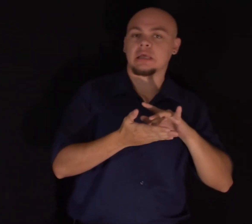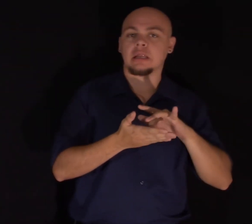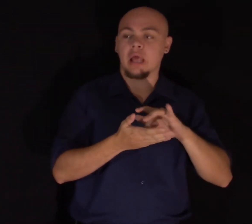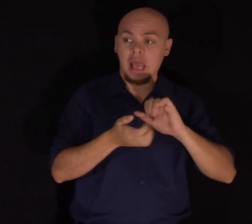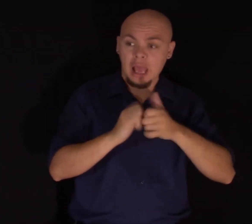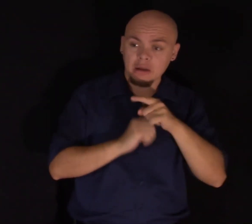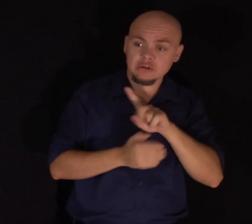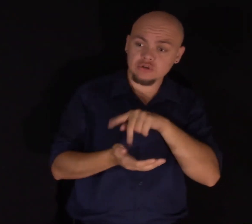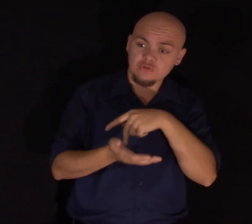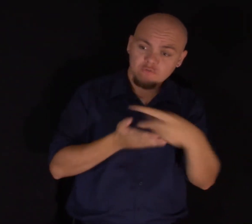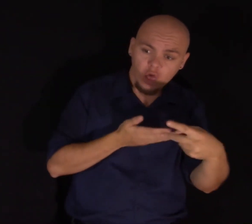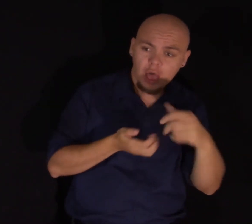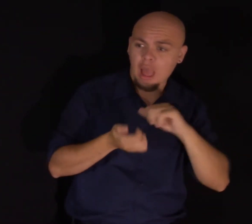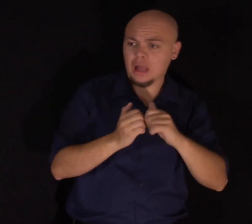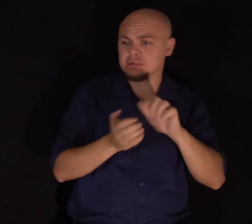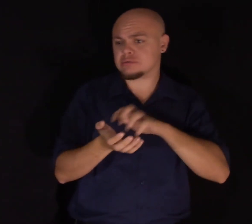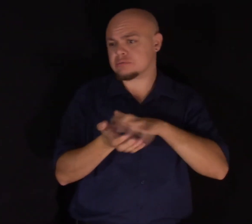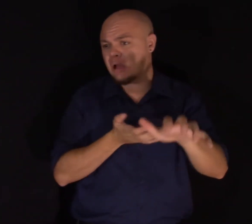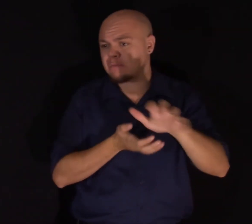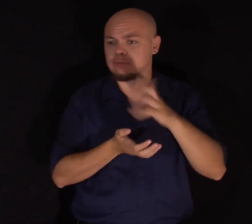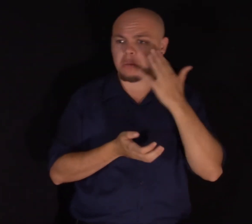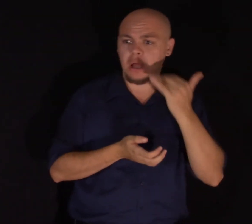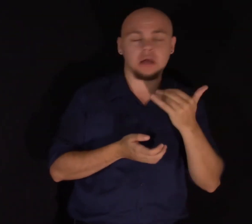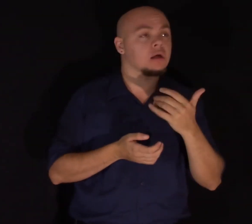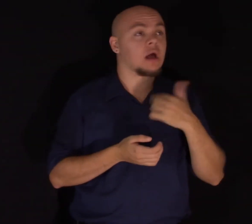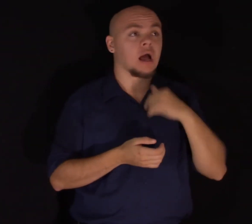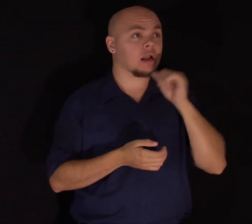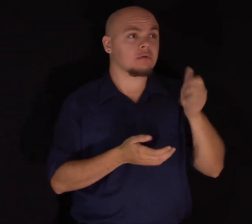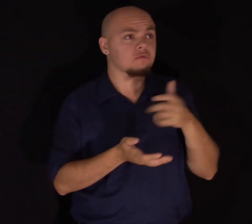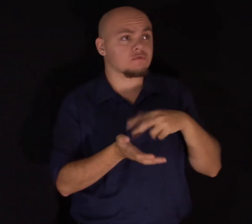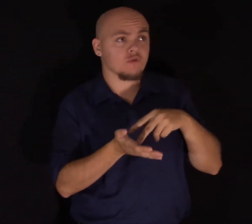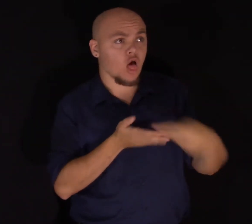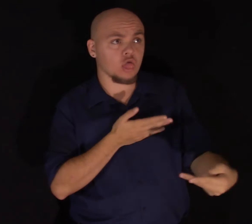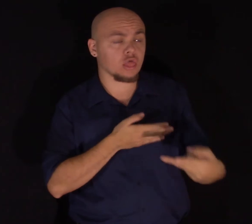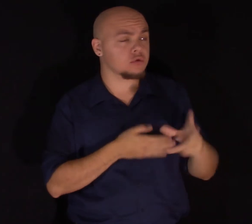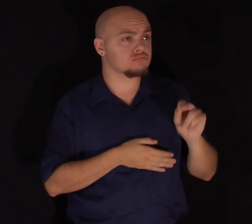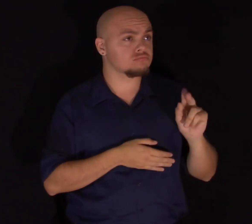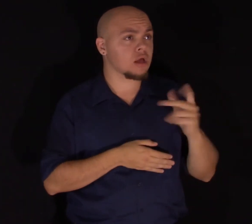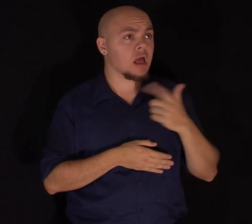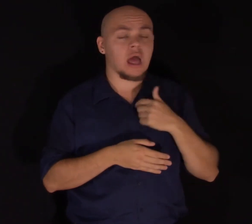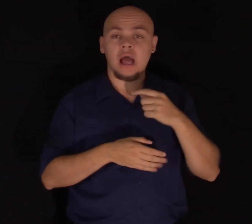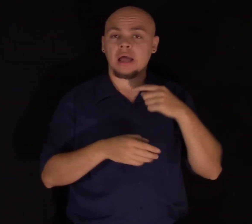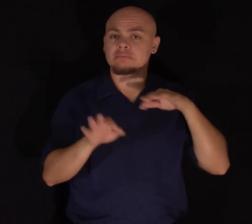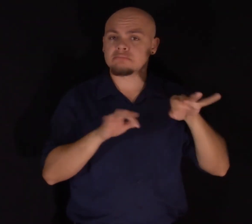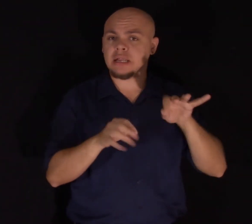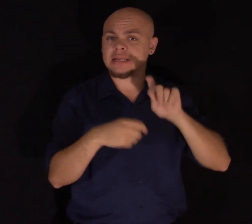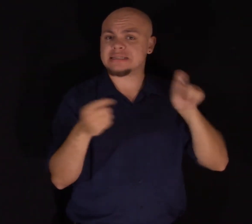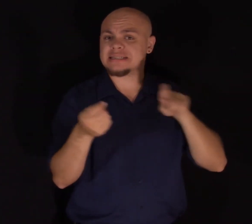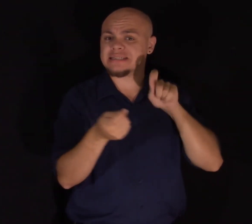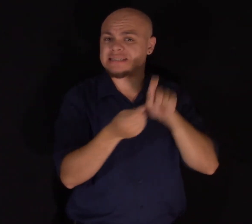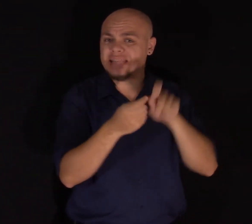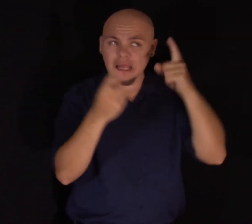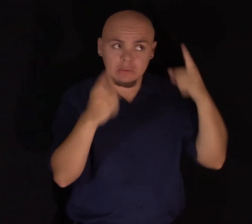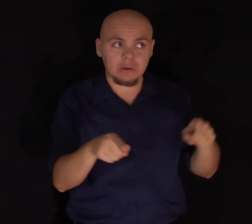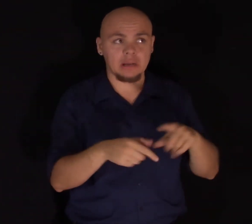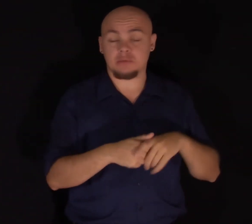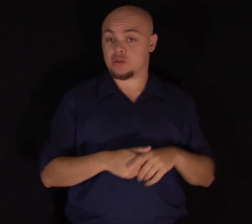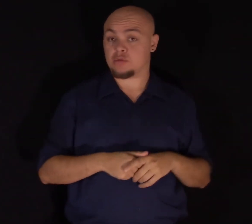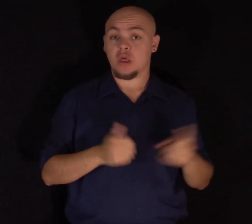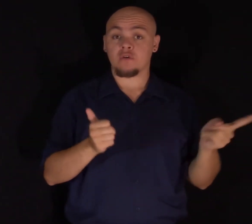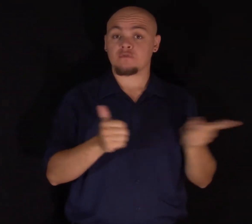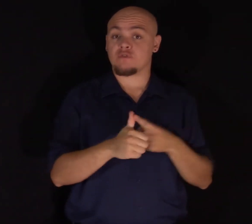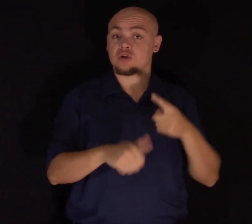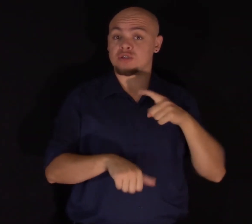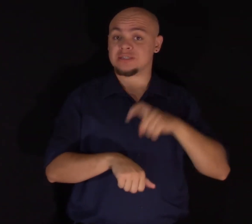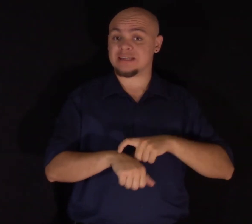fall down and get all scraped up? I told them I didn't fall down. I told them exactly what happened. For the first time in